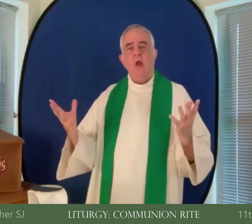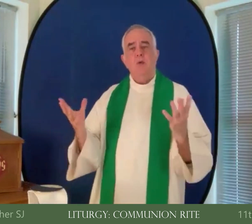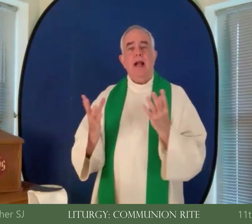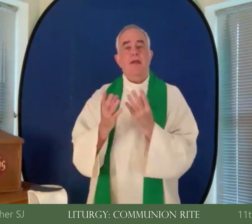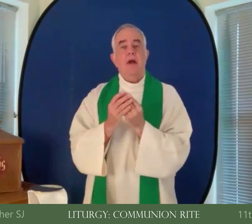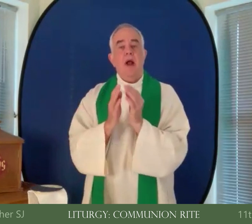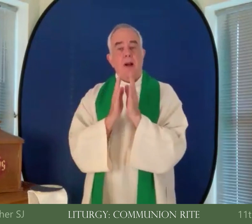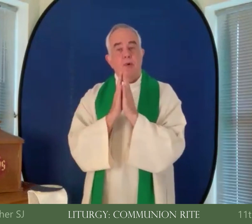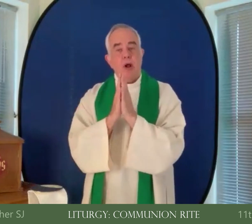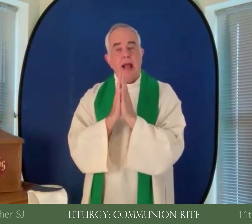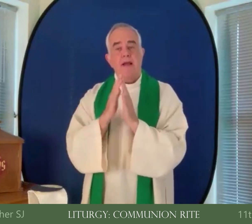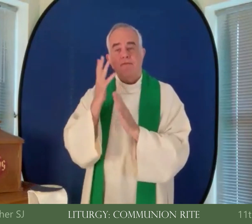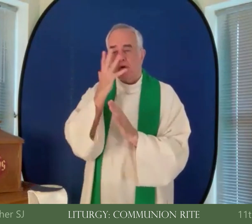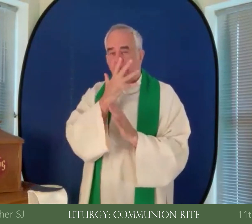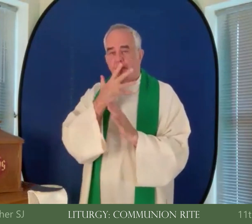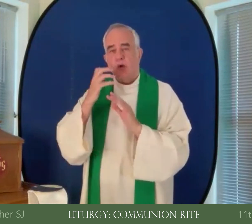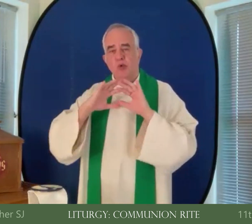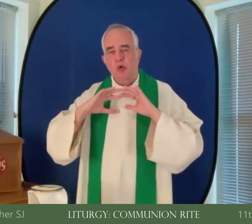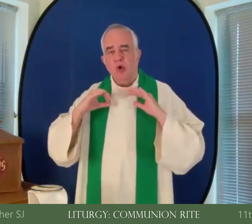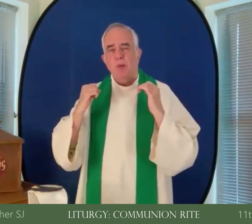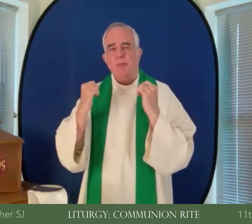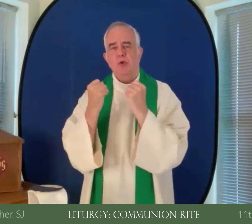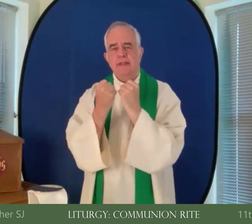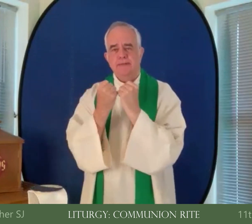And together pray for spiritual communion.